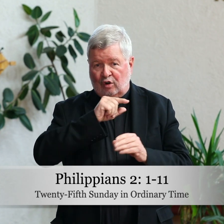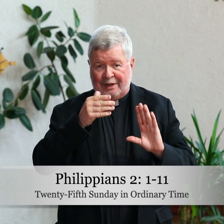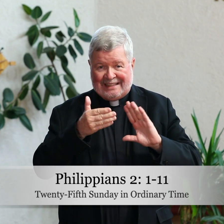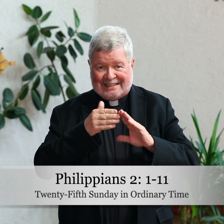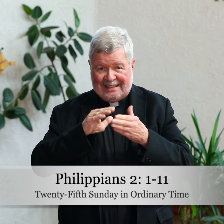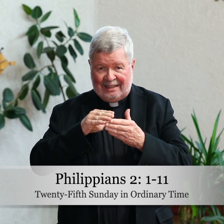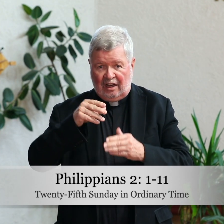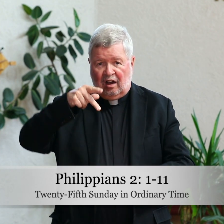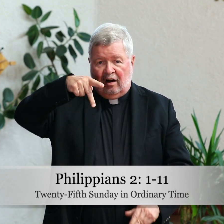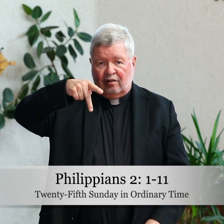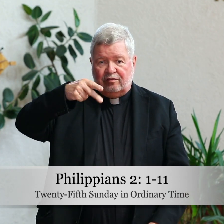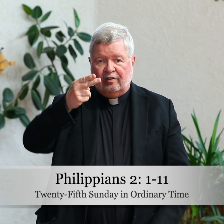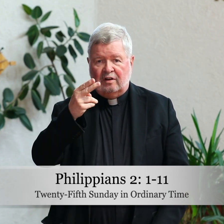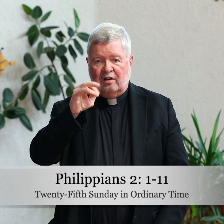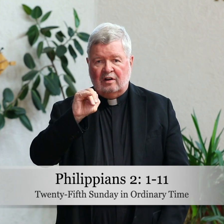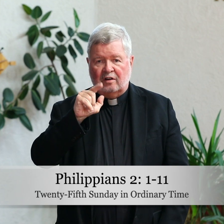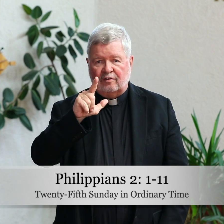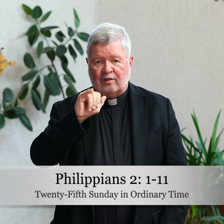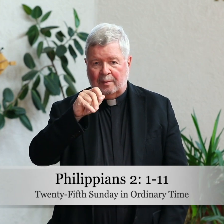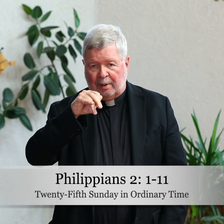Greek city of Philippi,